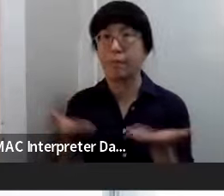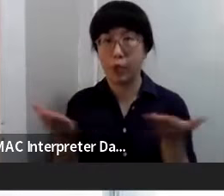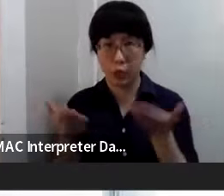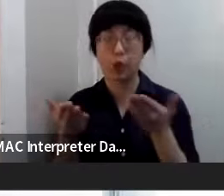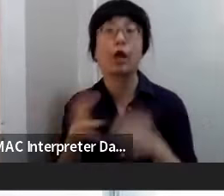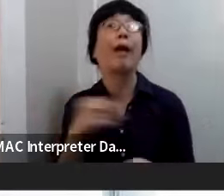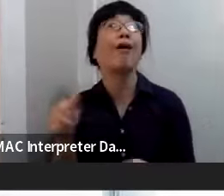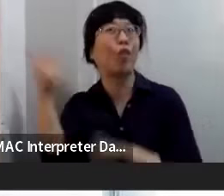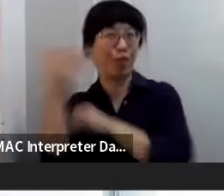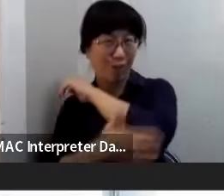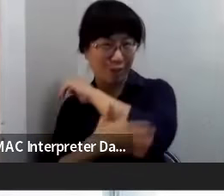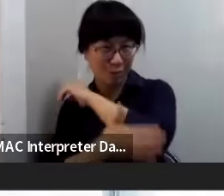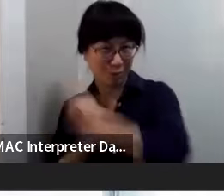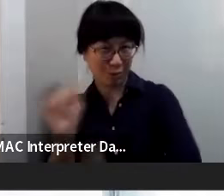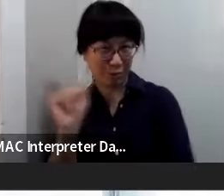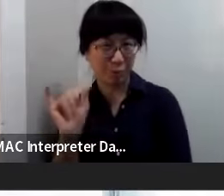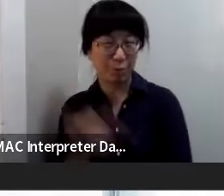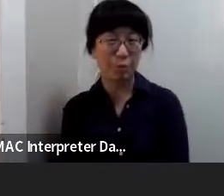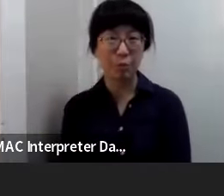as well.